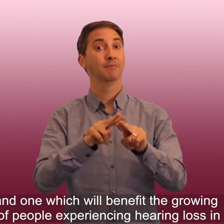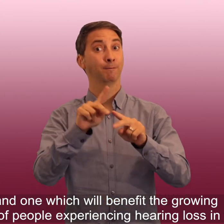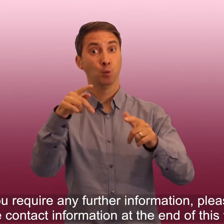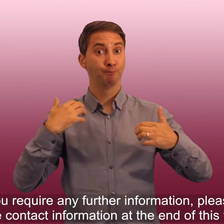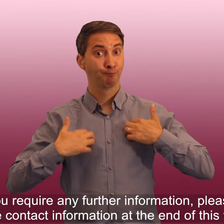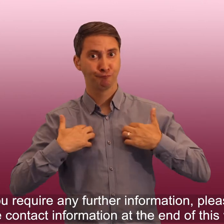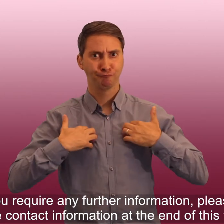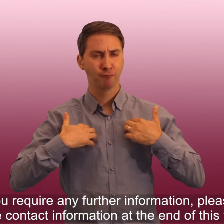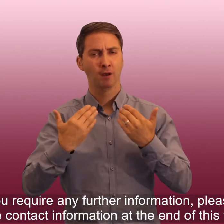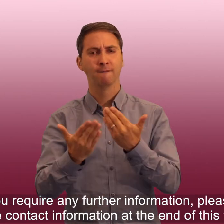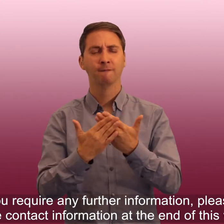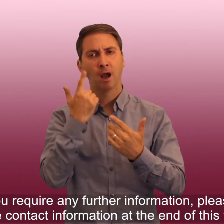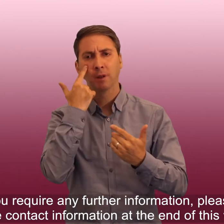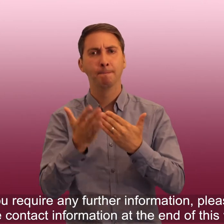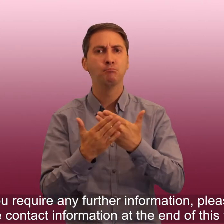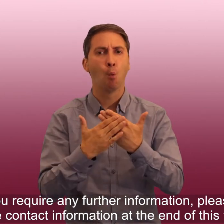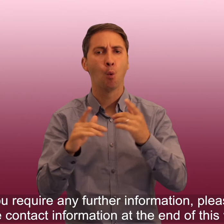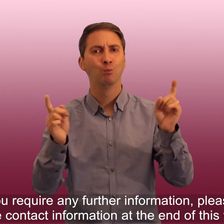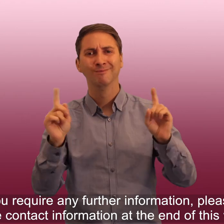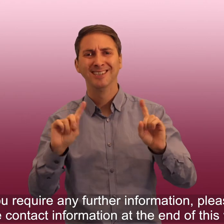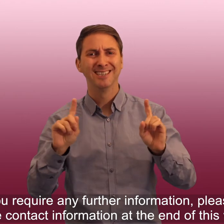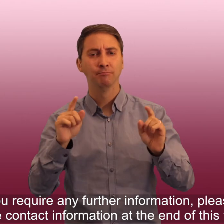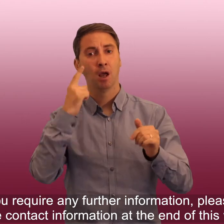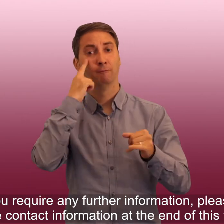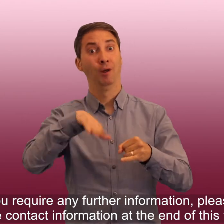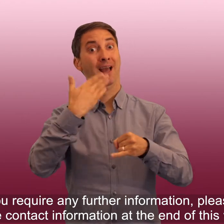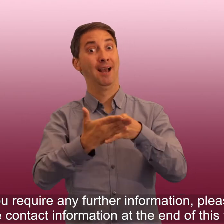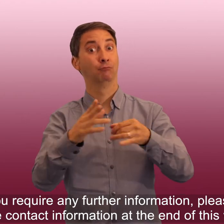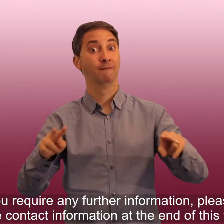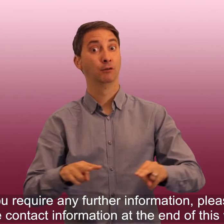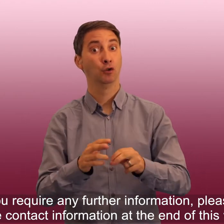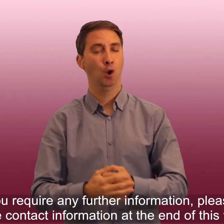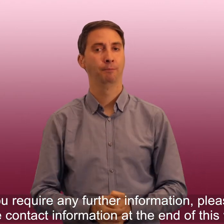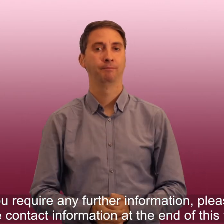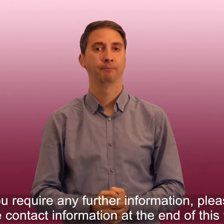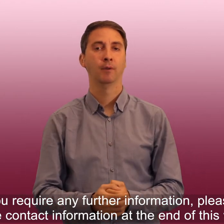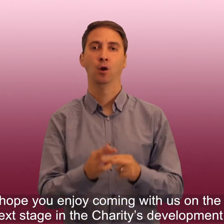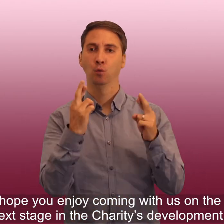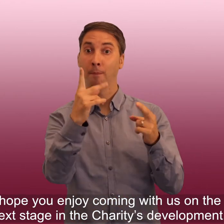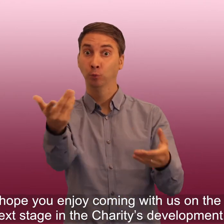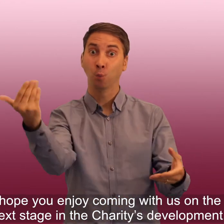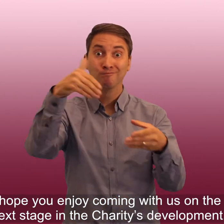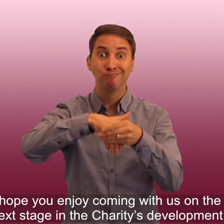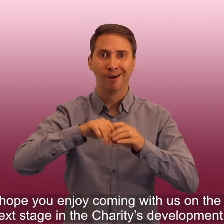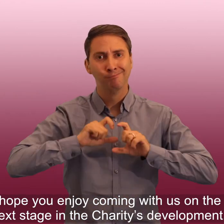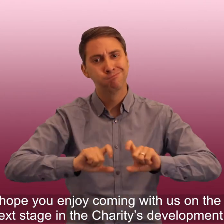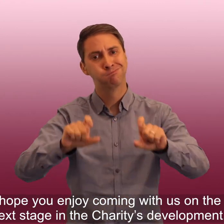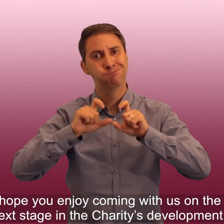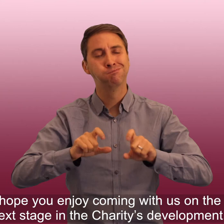If you require any further information, please see the contact information at the end of this video. I hope you enjoy